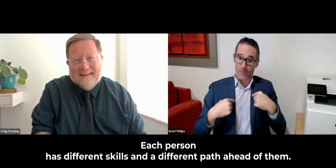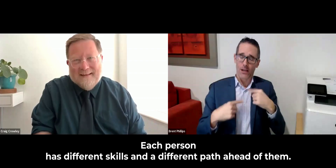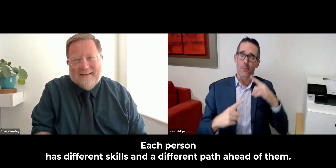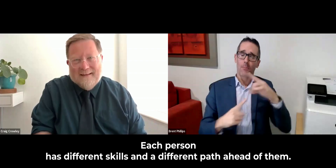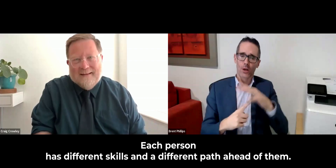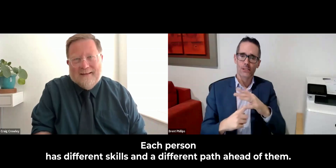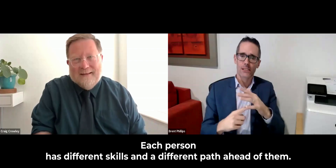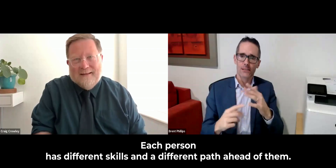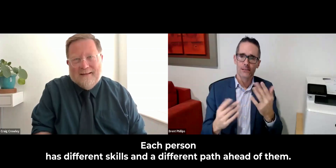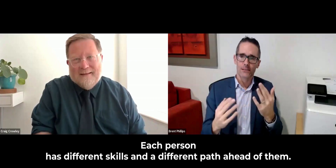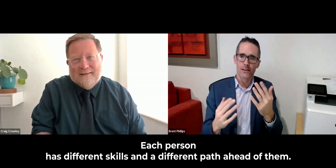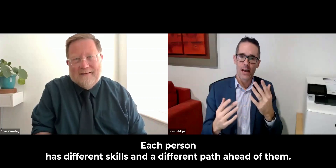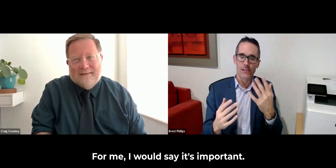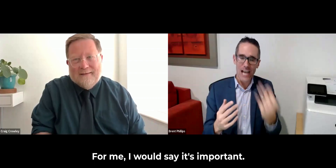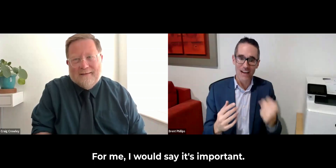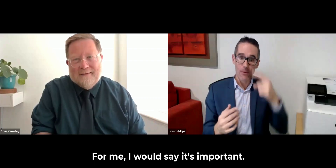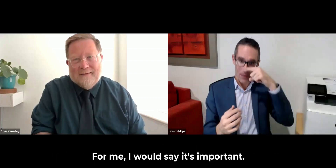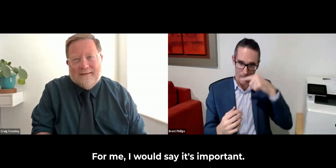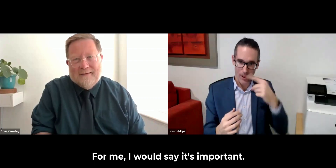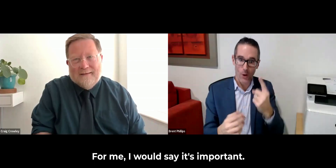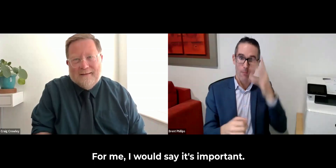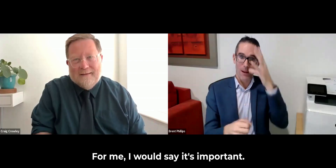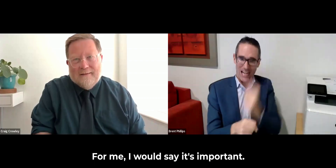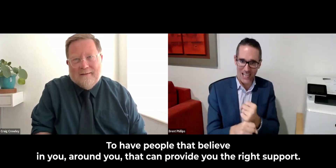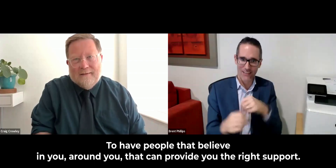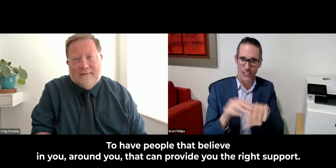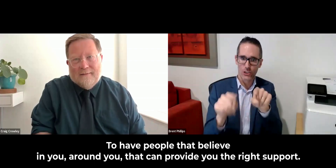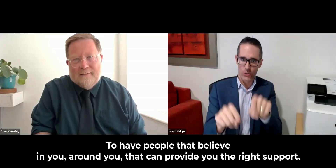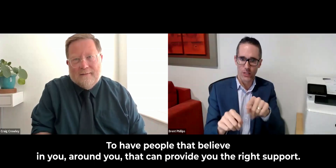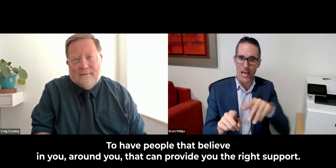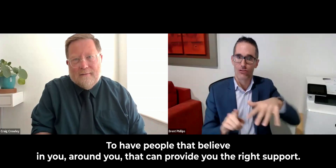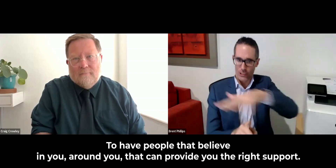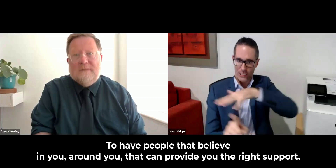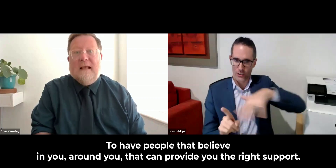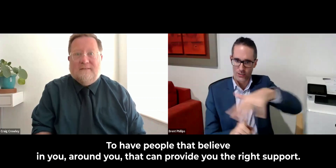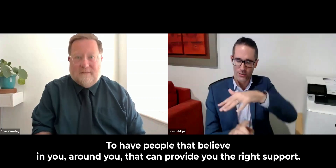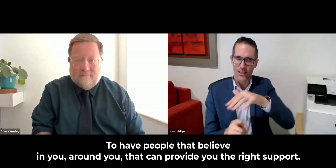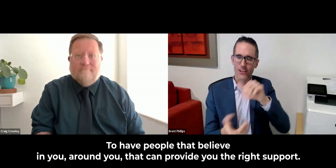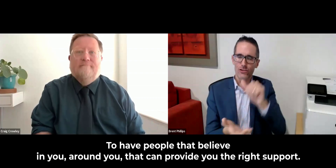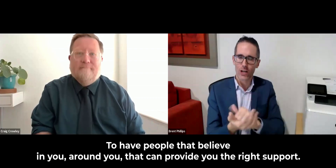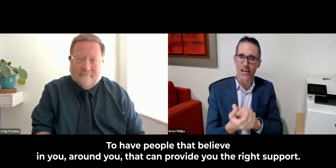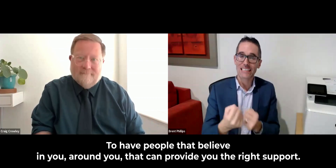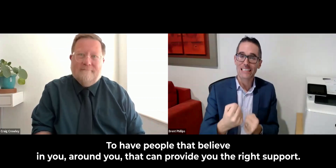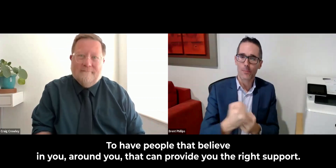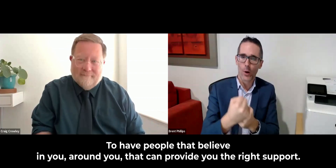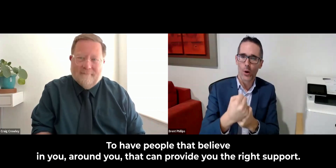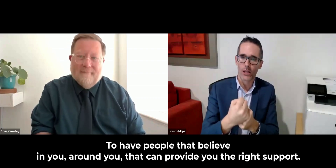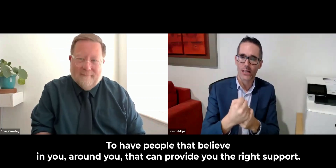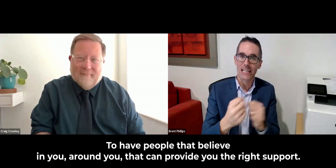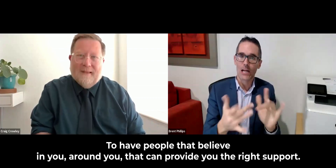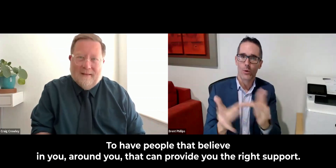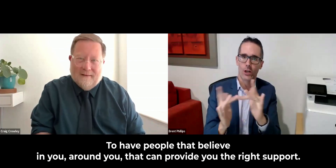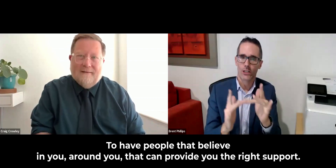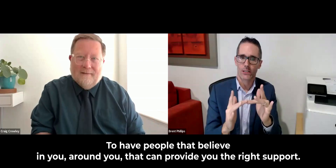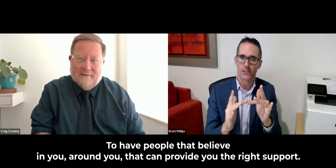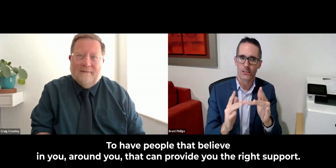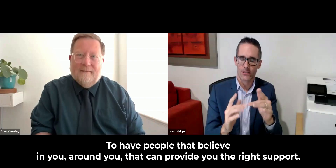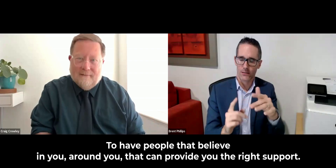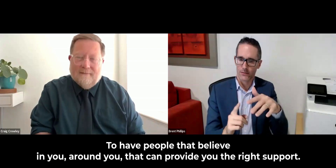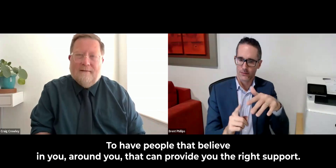different path ahead of them. For me, I would say it's important to have people that believe in you around you, that can provide